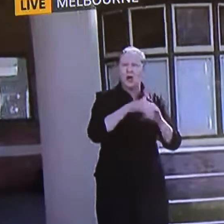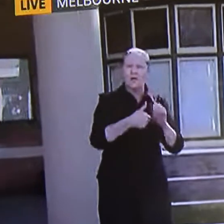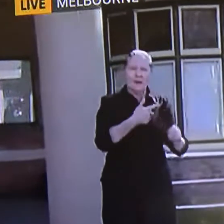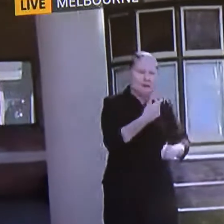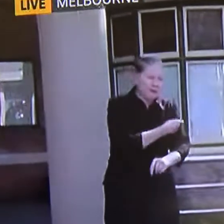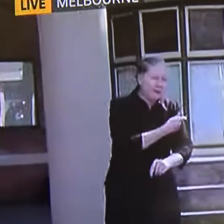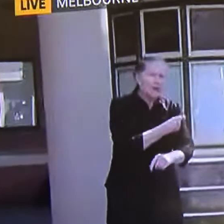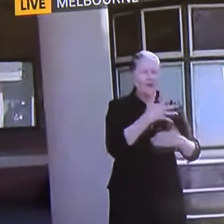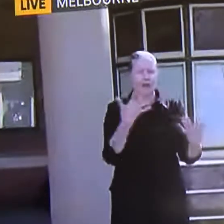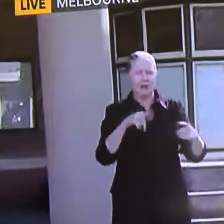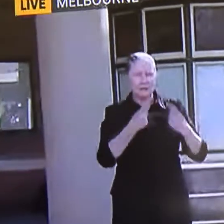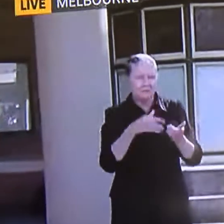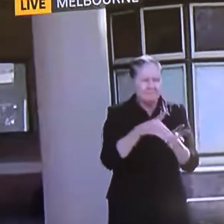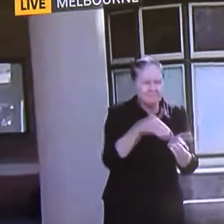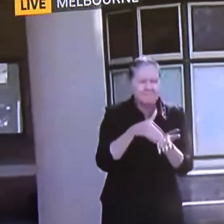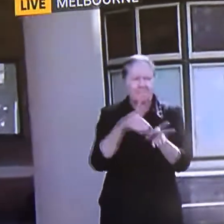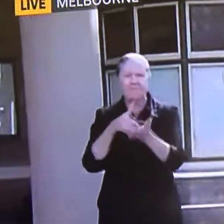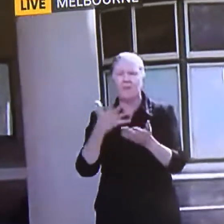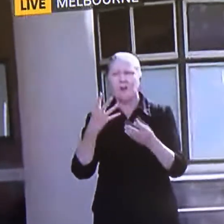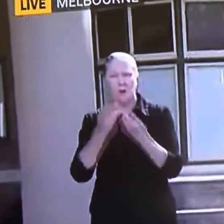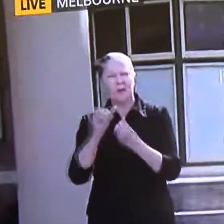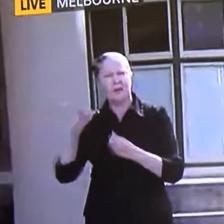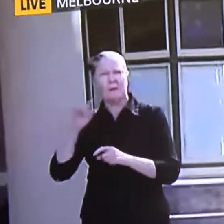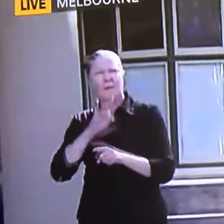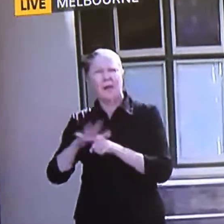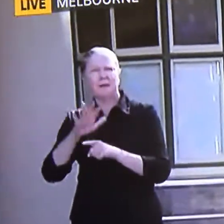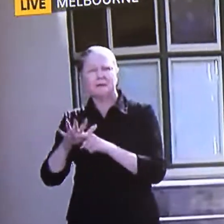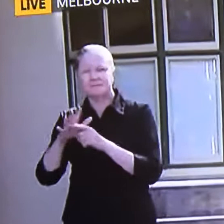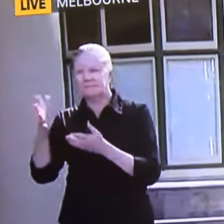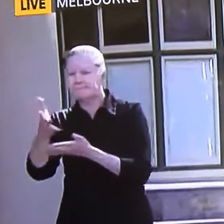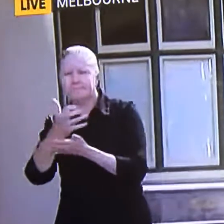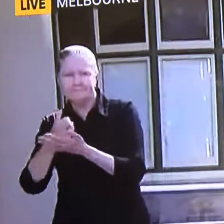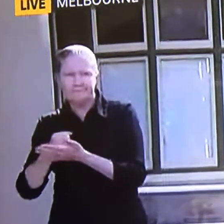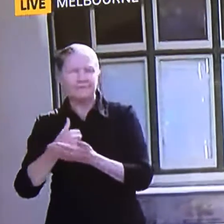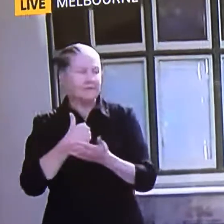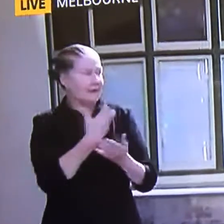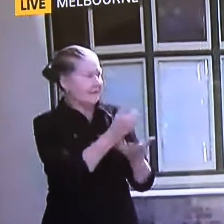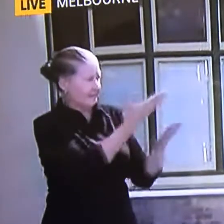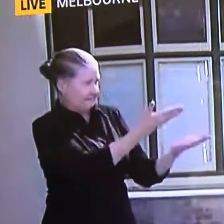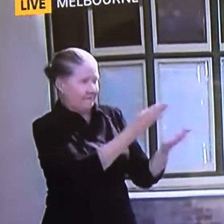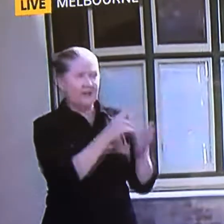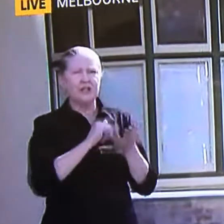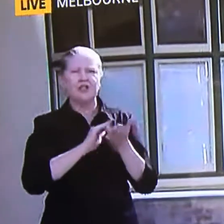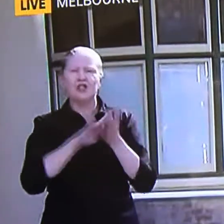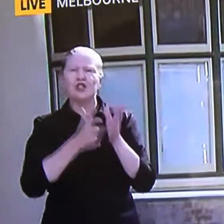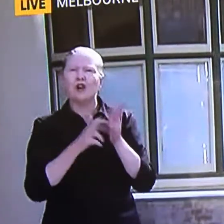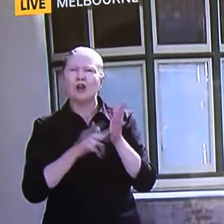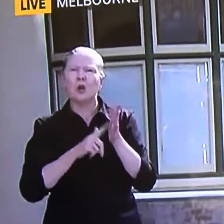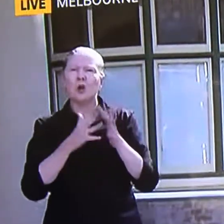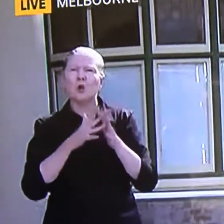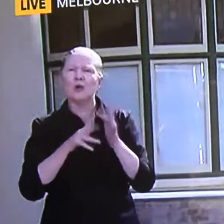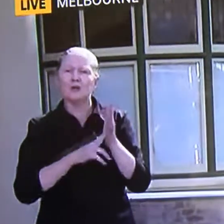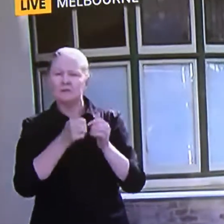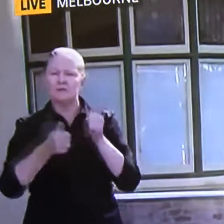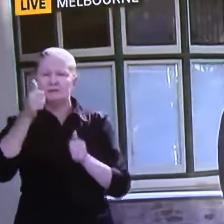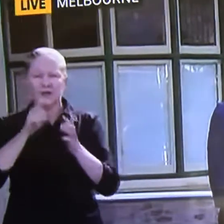blood products. I'm also joined by Professor Sharon Lewin, the head of the Doherty Institute,